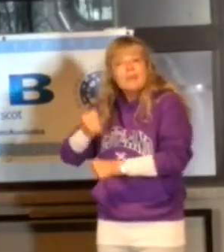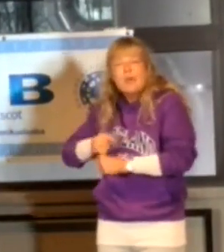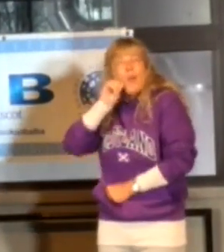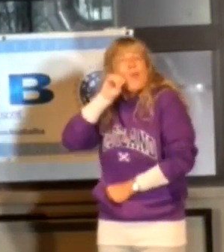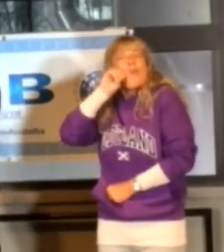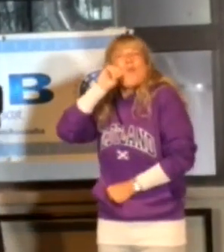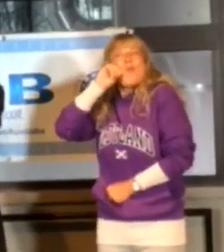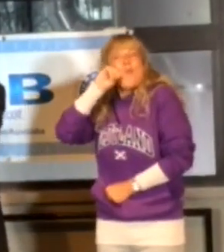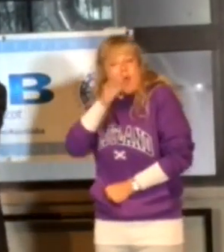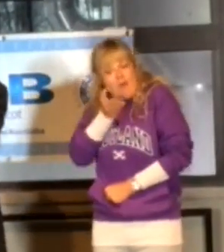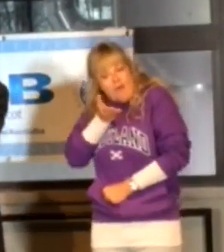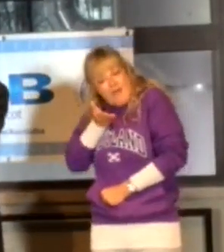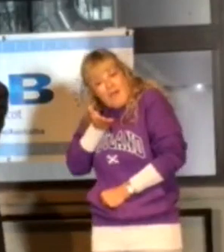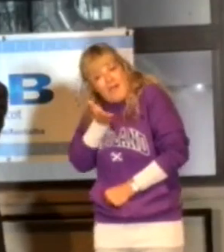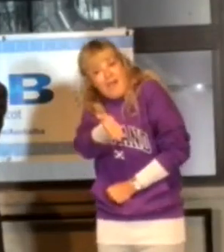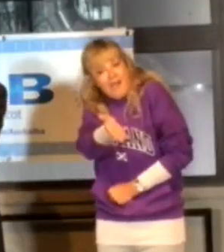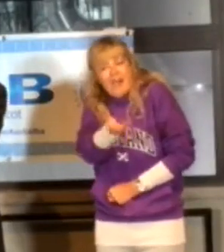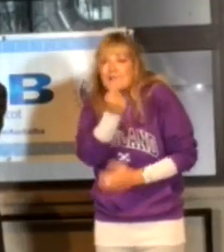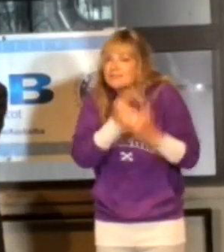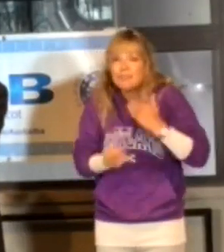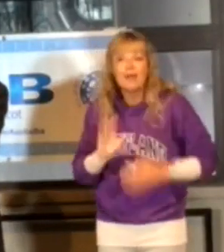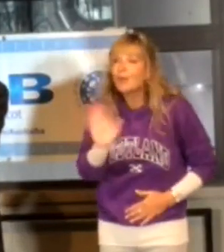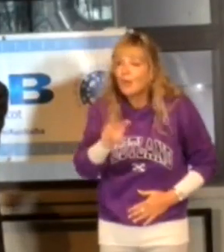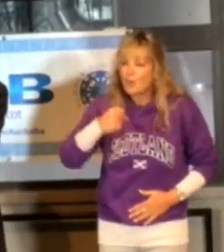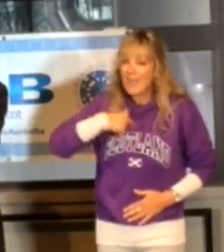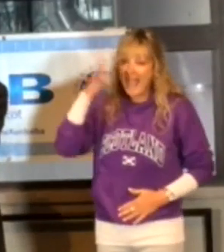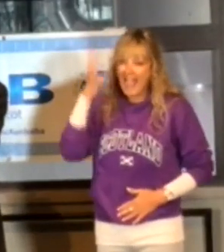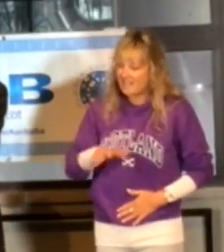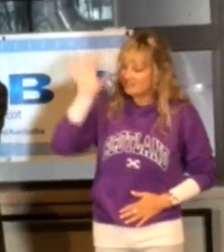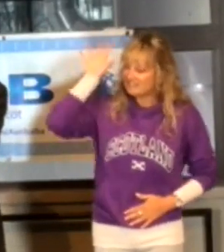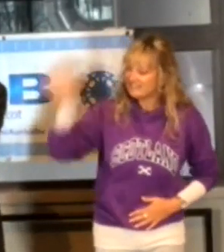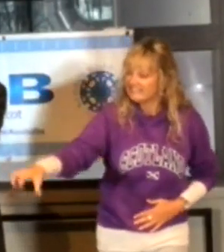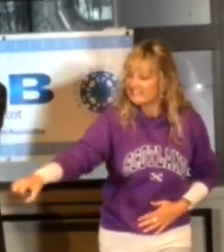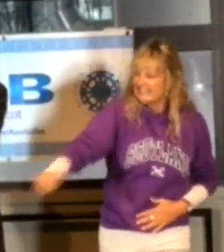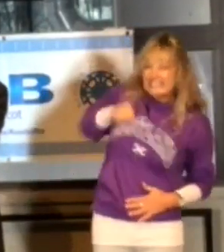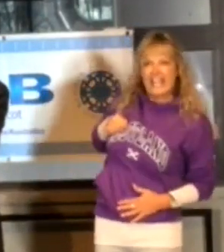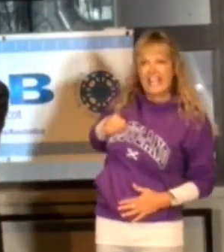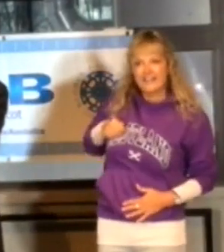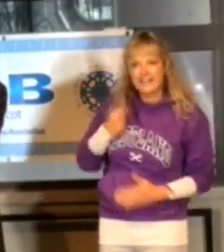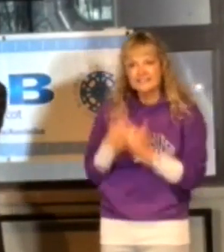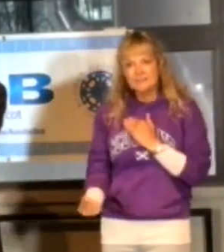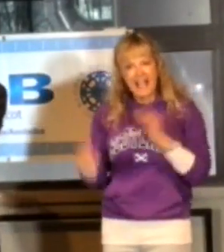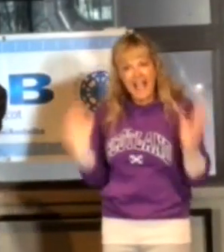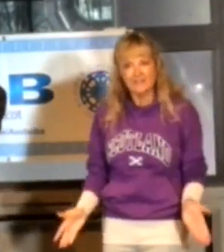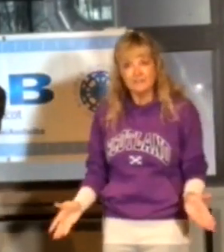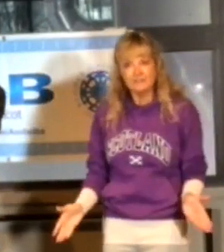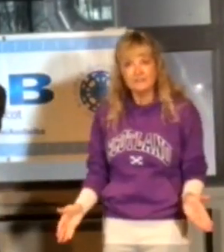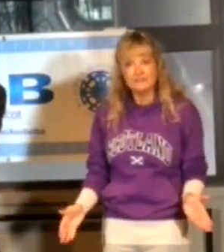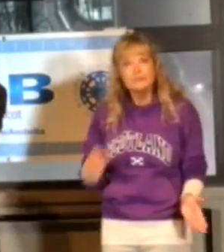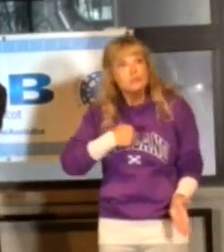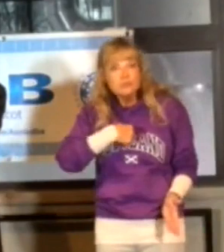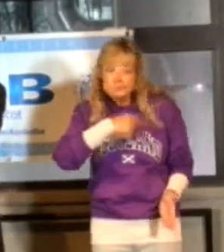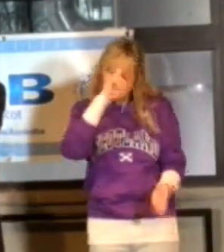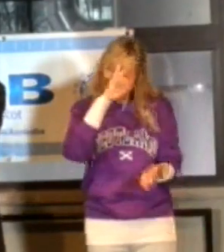us independence. We will have to take independence. And if we believe